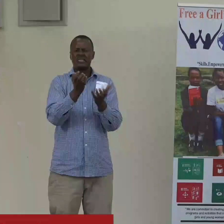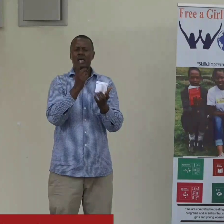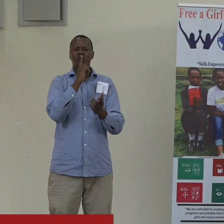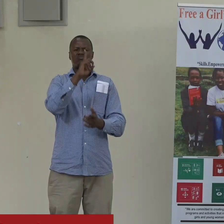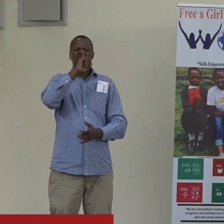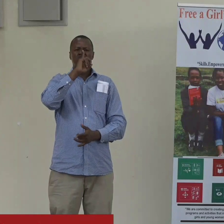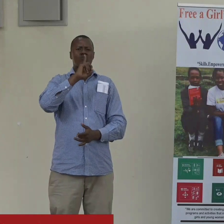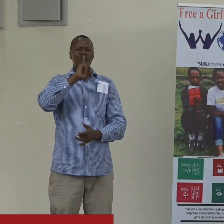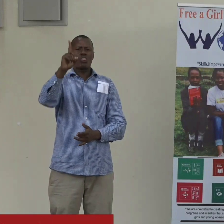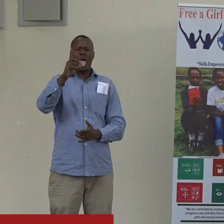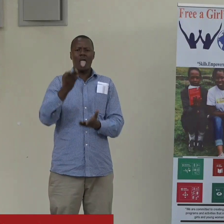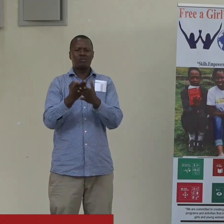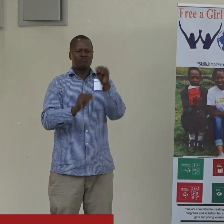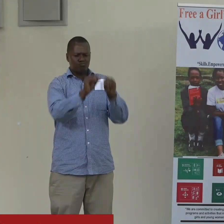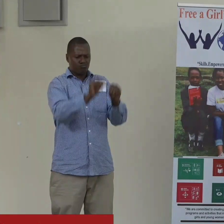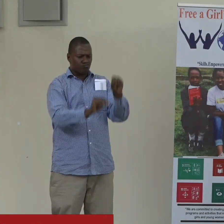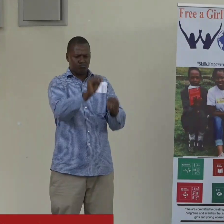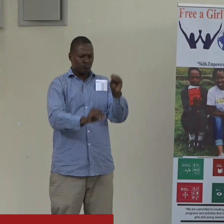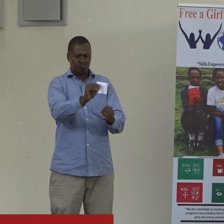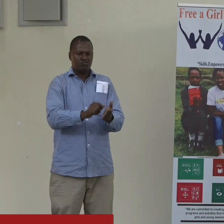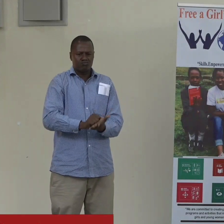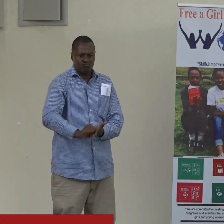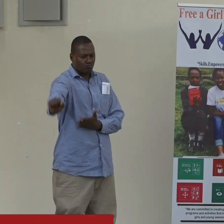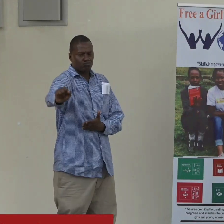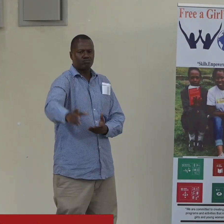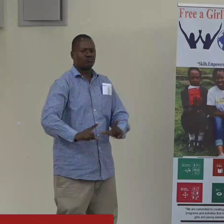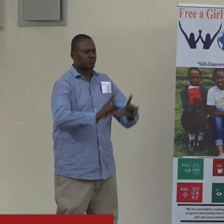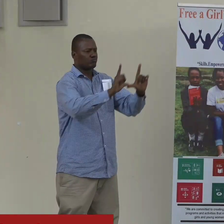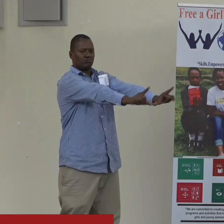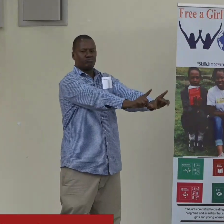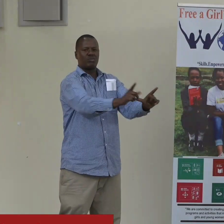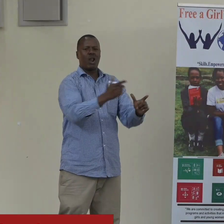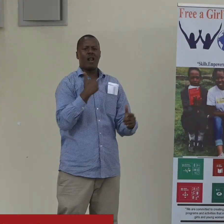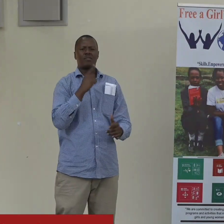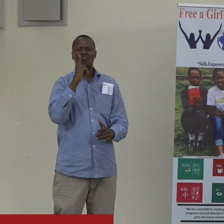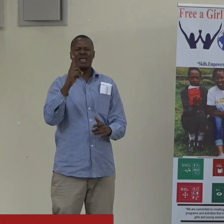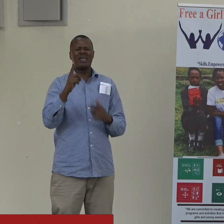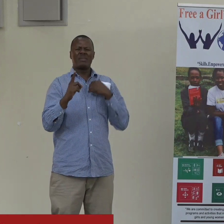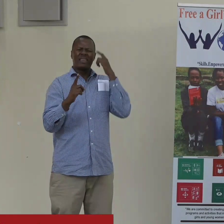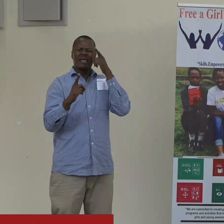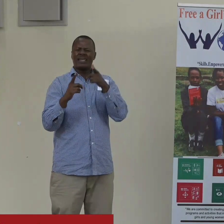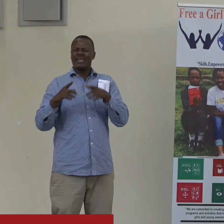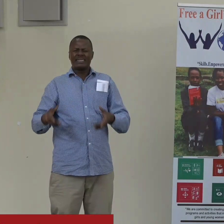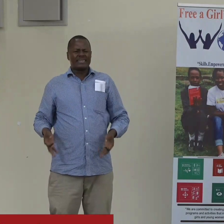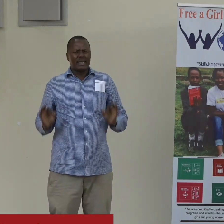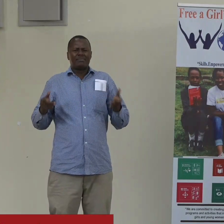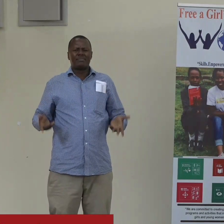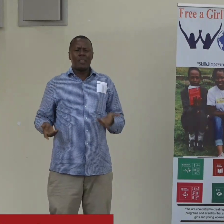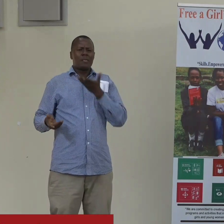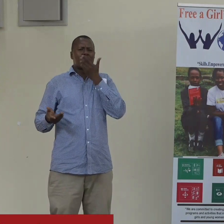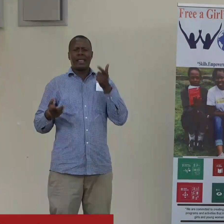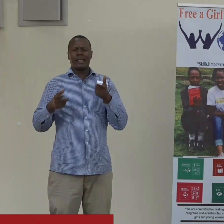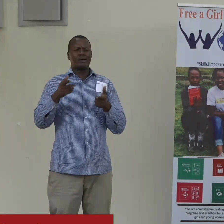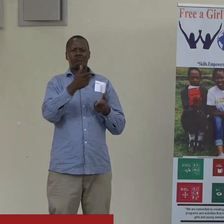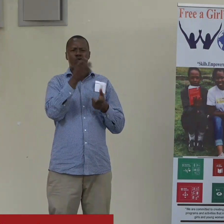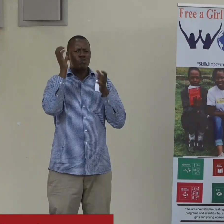So you see, that is a business place. They are only focusing getting money. They manipulate the system and produce the certificate to you. So